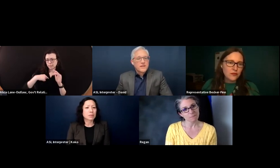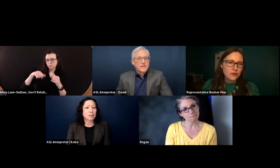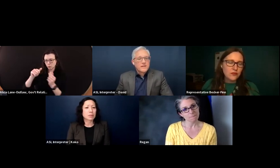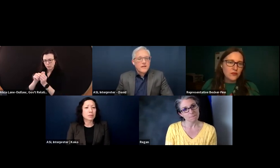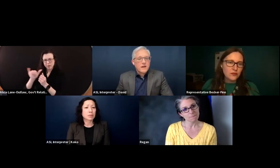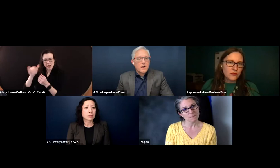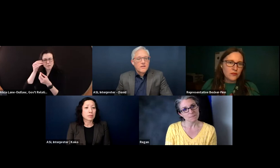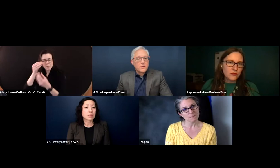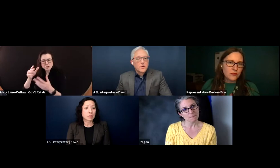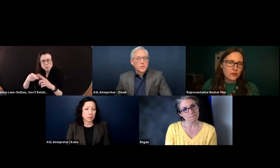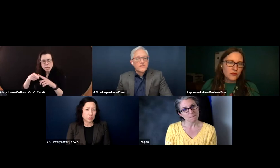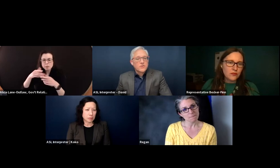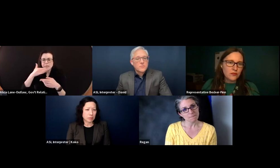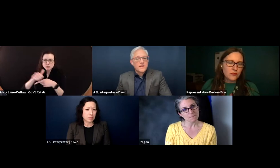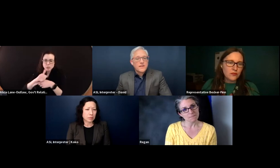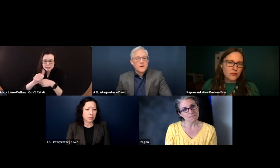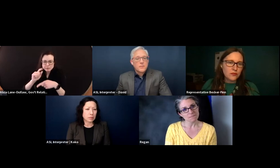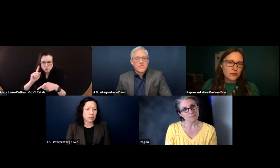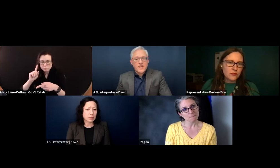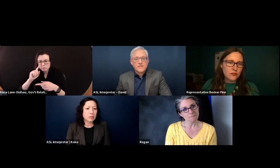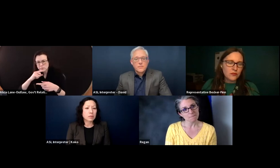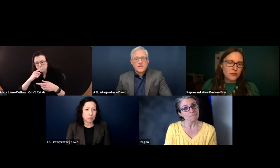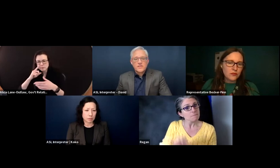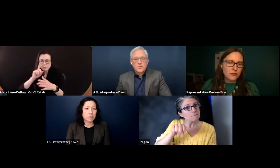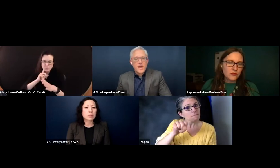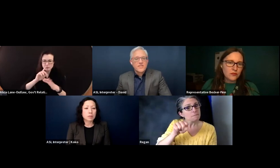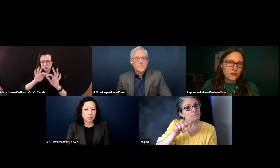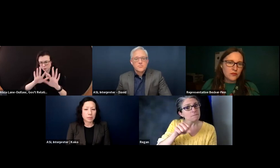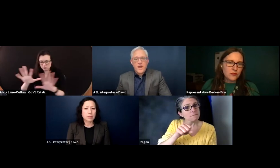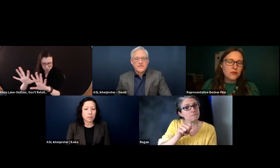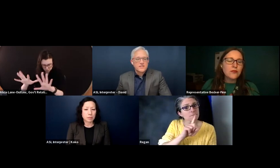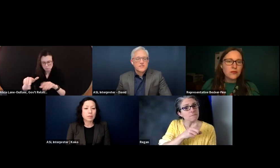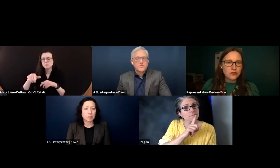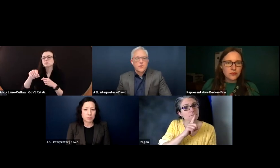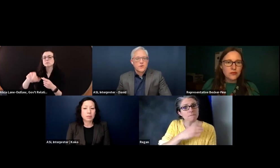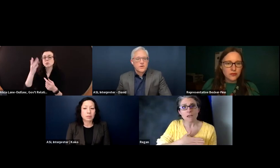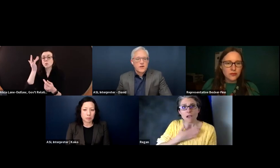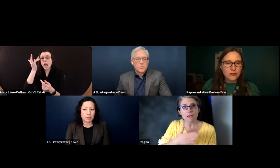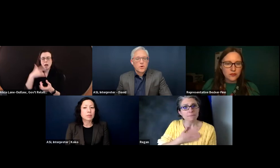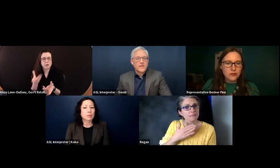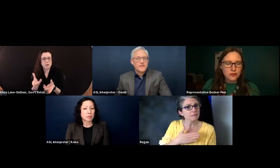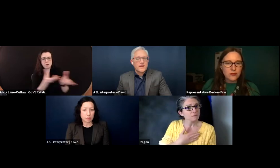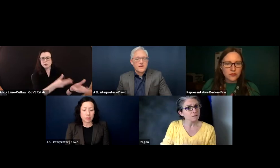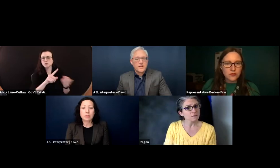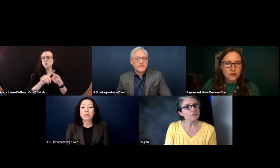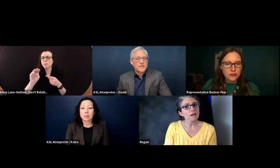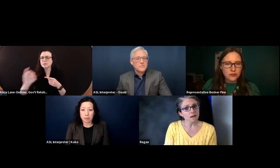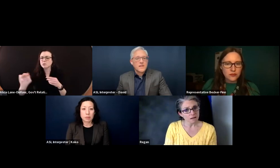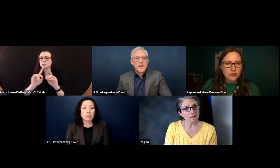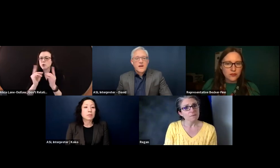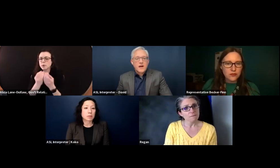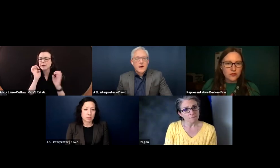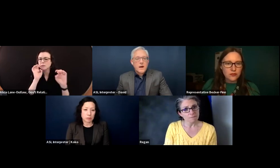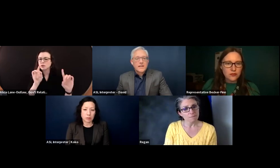to Regan, if you want to reach out to me with that information that you had, the best practices for working in deaf hearing